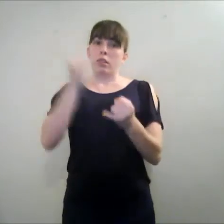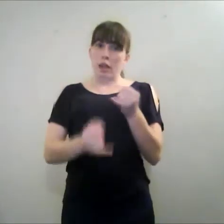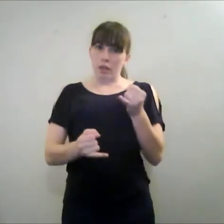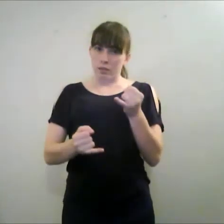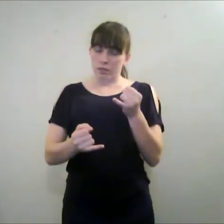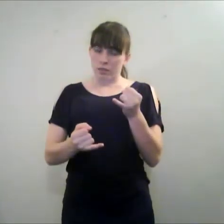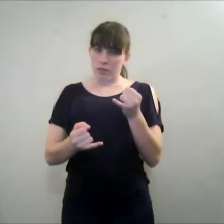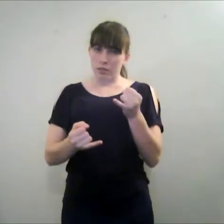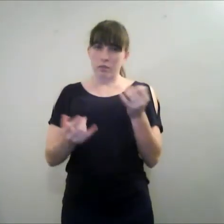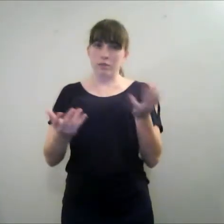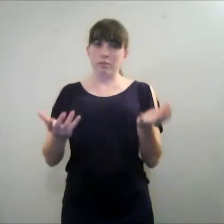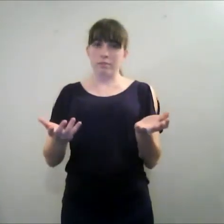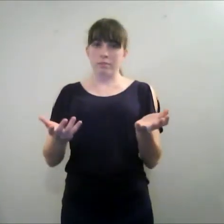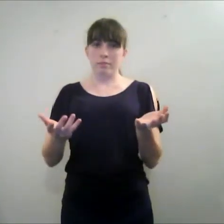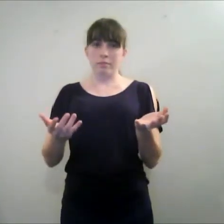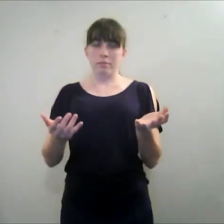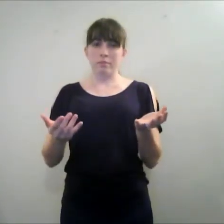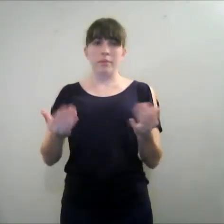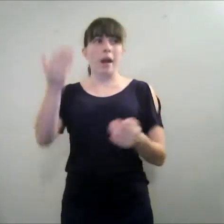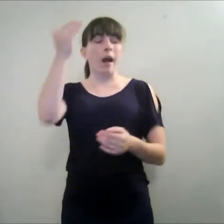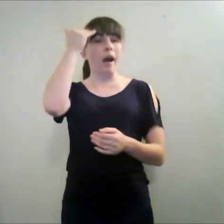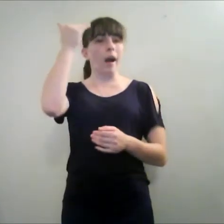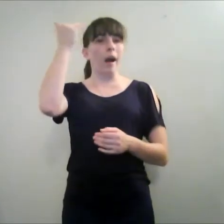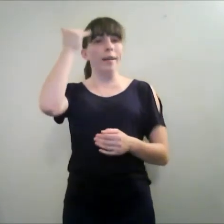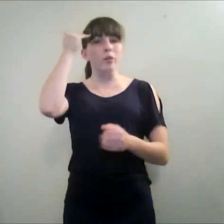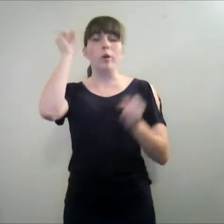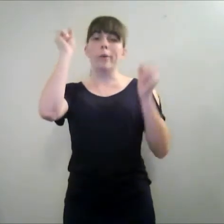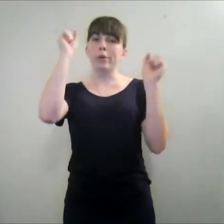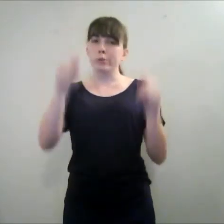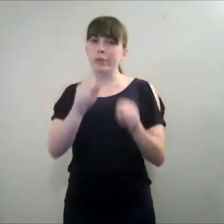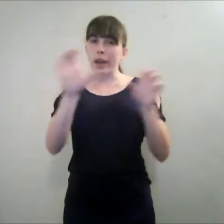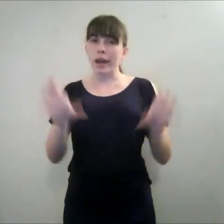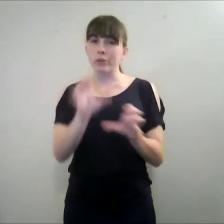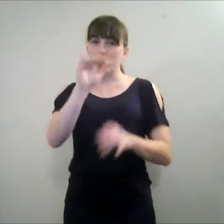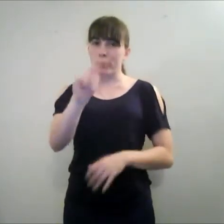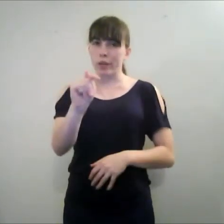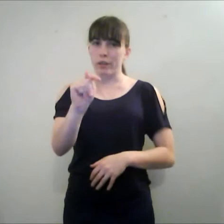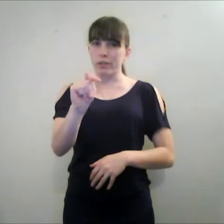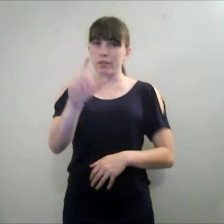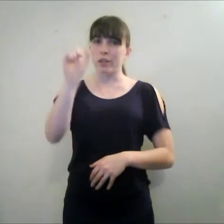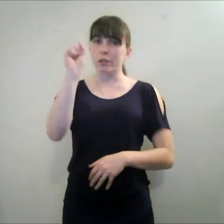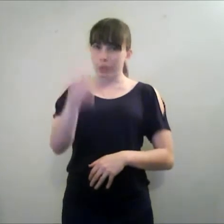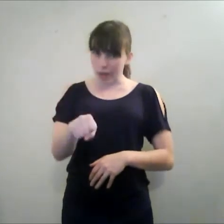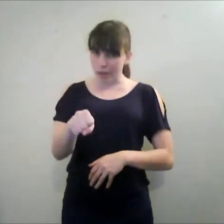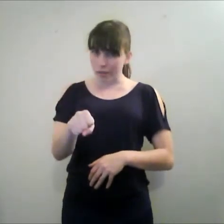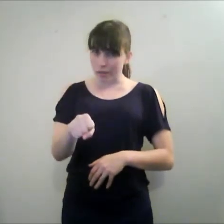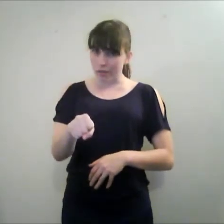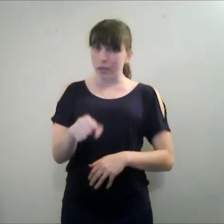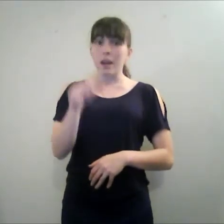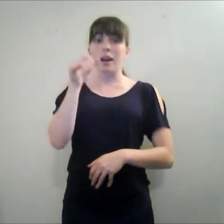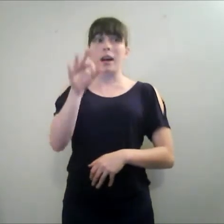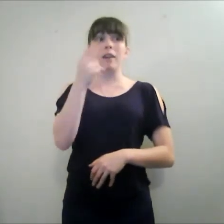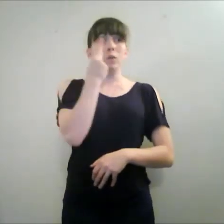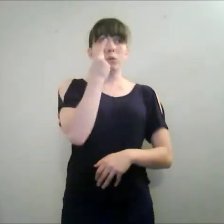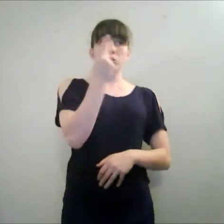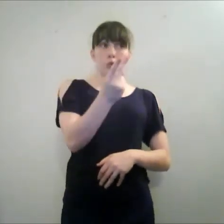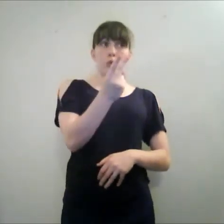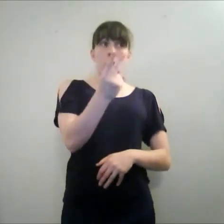I know that you can do this because if you saw the episode of Doctor Who, the Easter special of Doctor Who, where he went